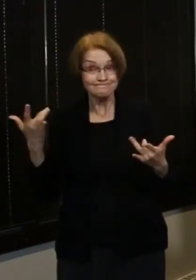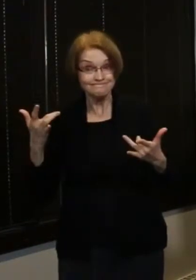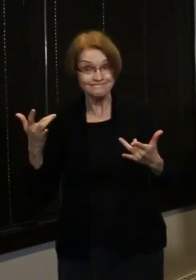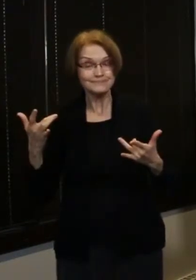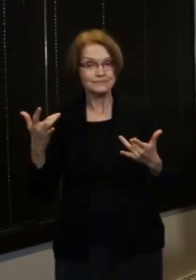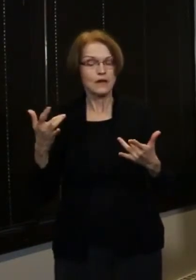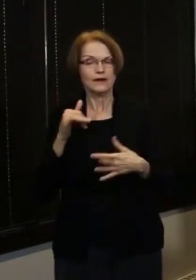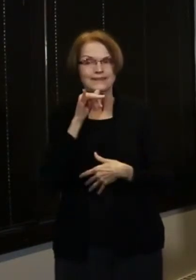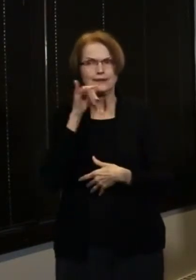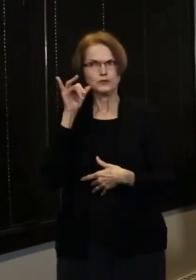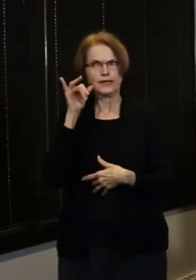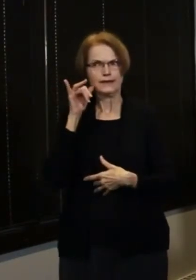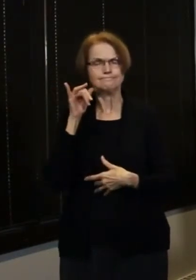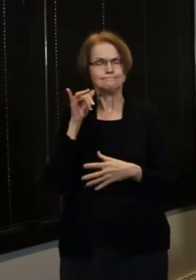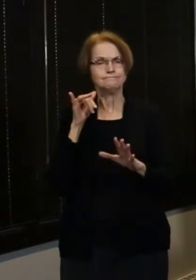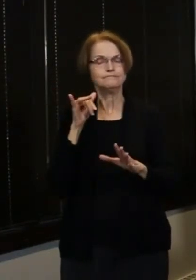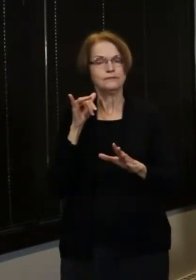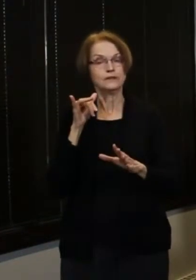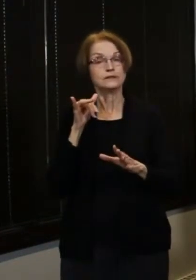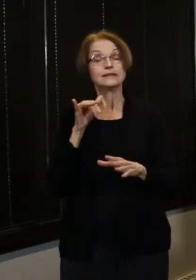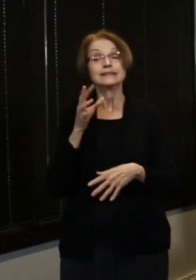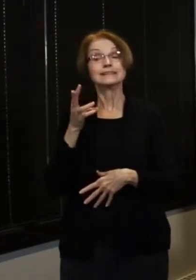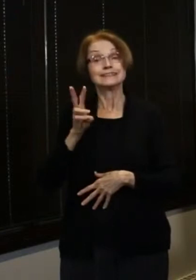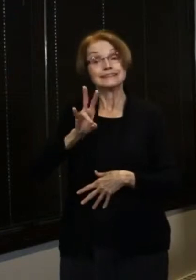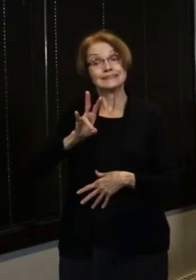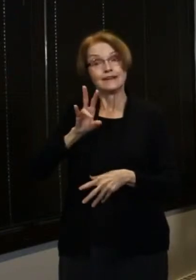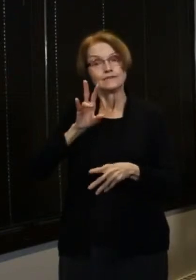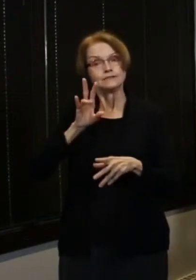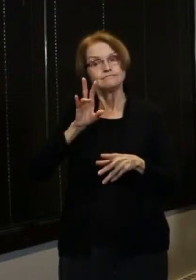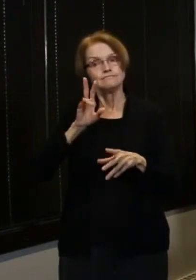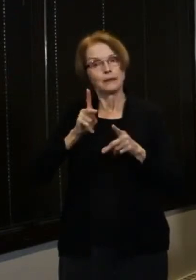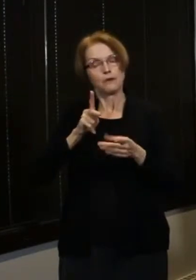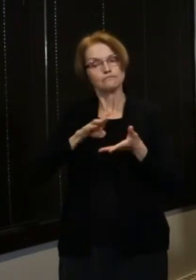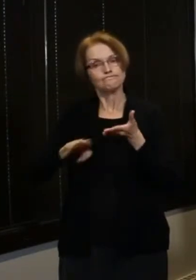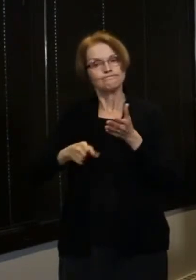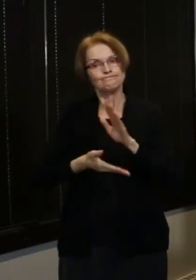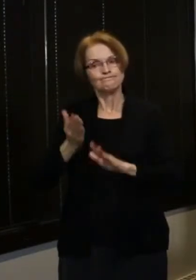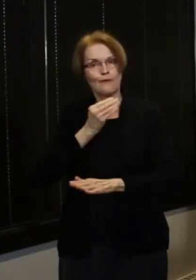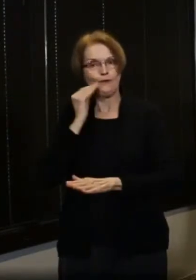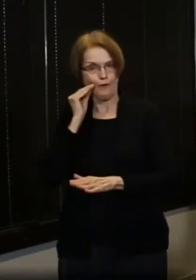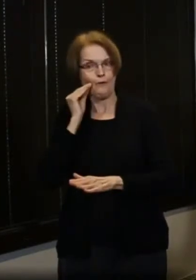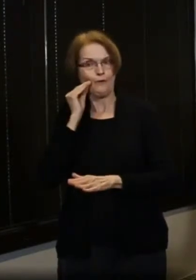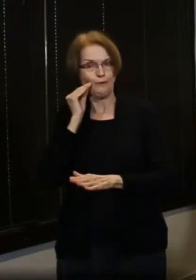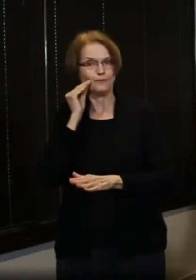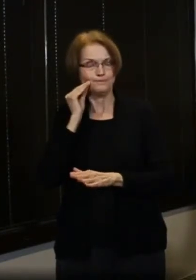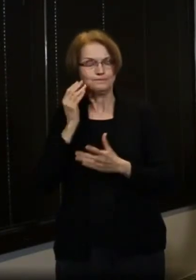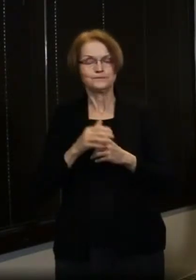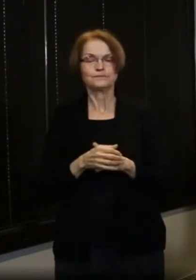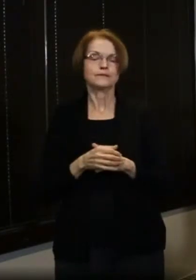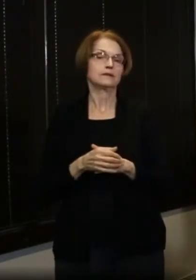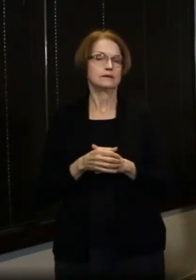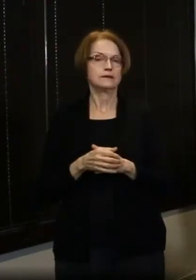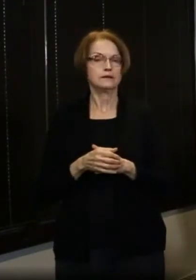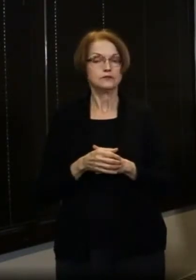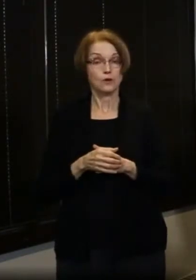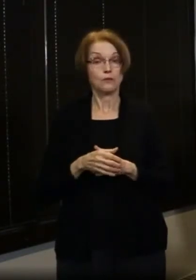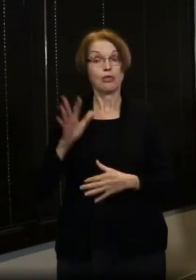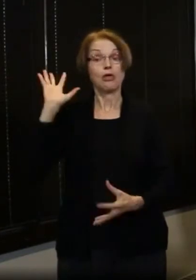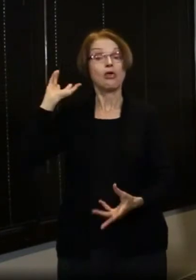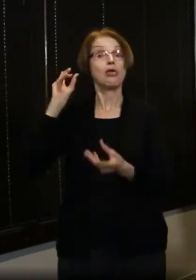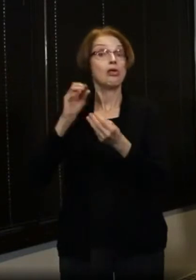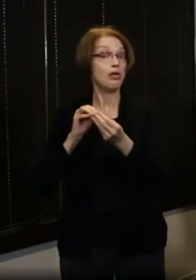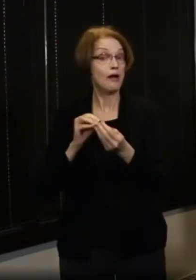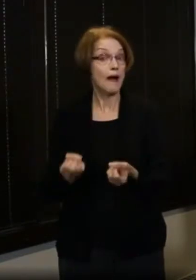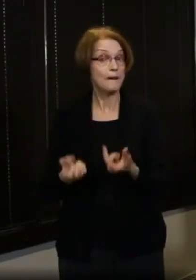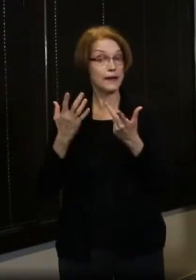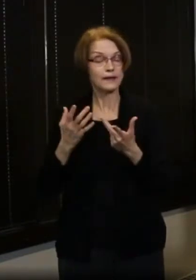Today, or yesterday actually, we discharged 67 patients from the hospital that had COVID. And that brings our cumulative